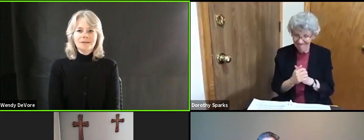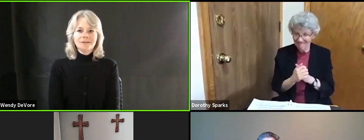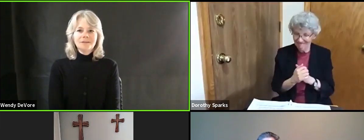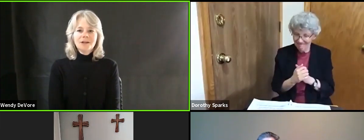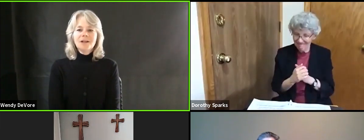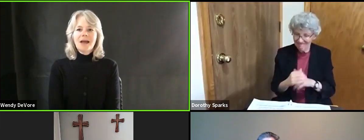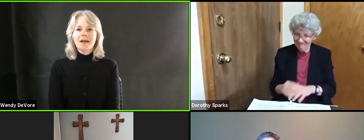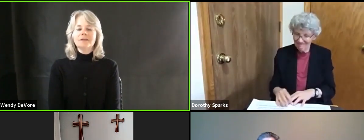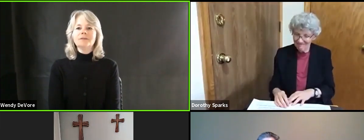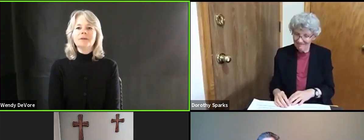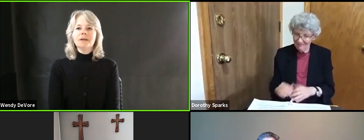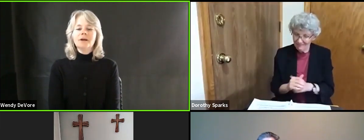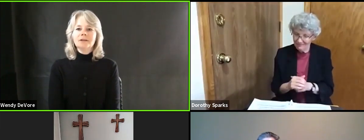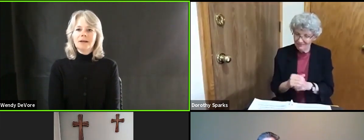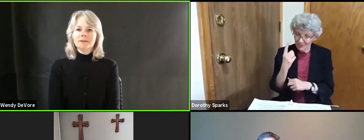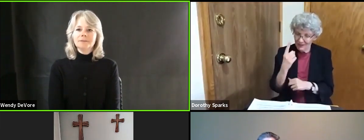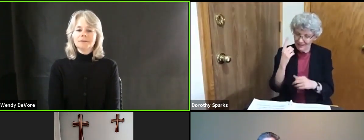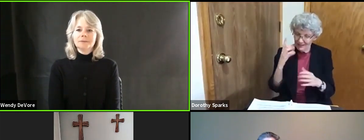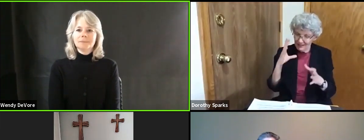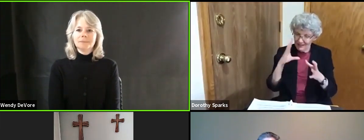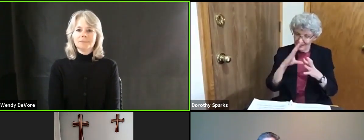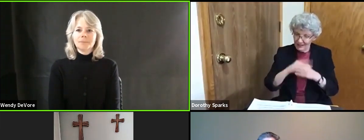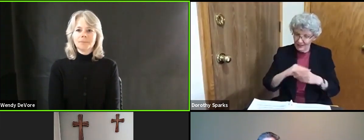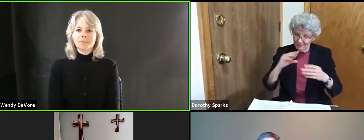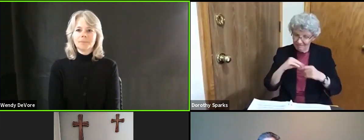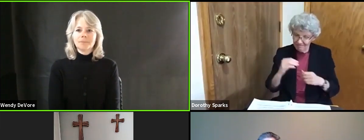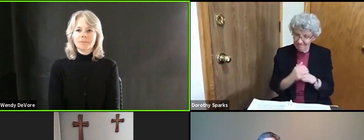Christ is still active in our lives.